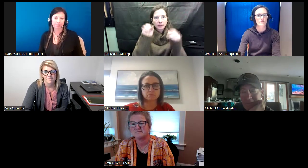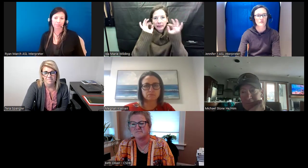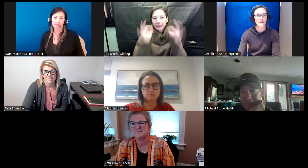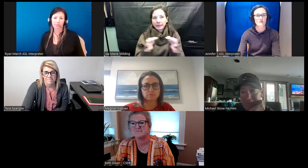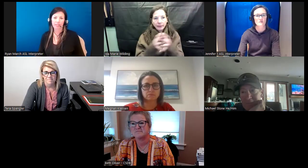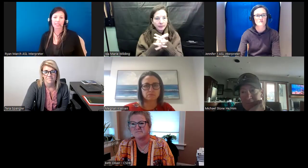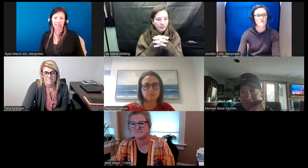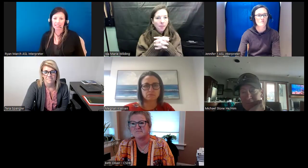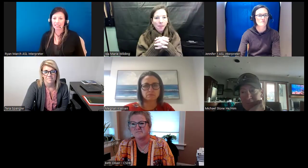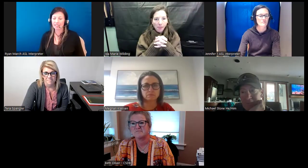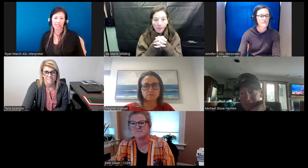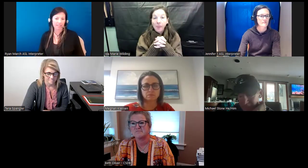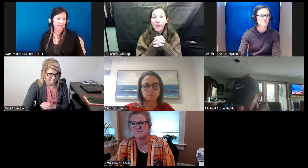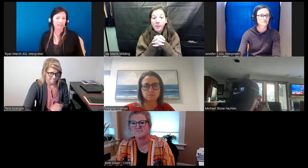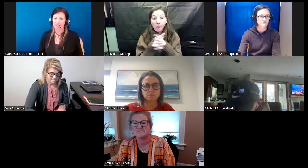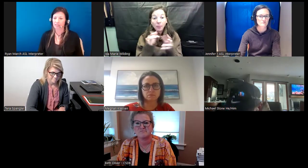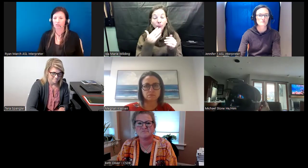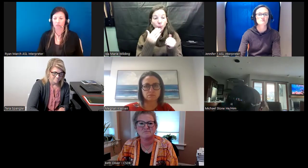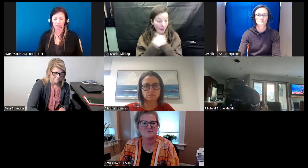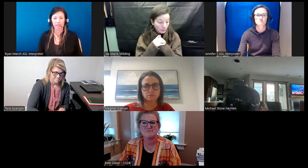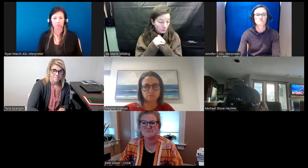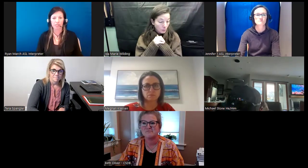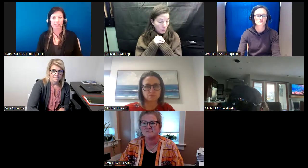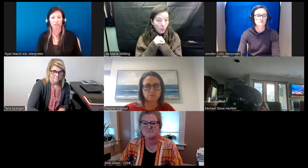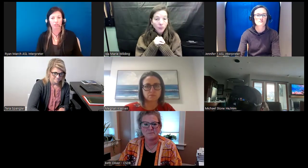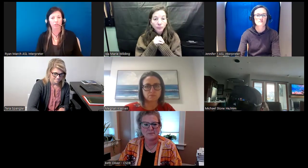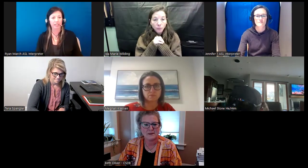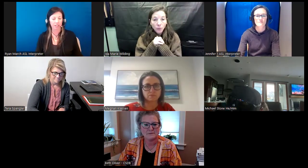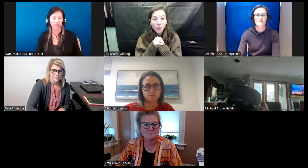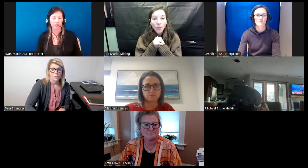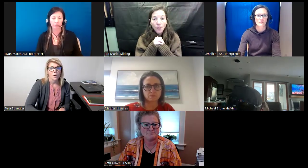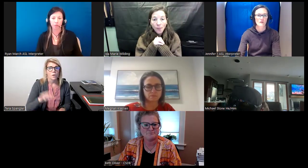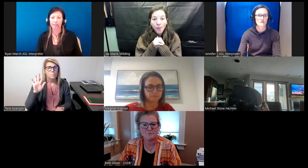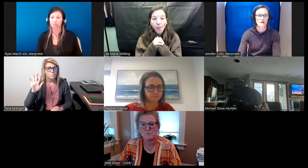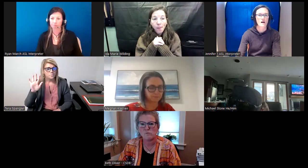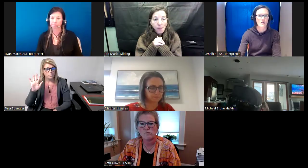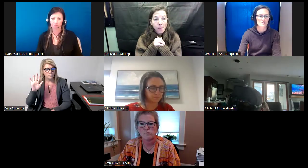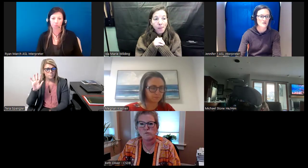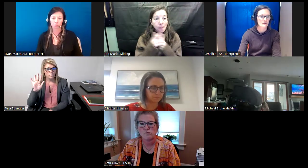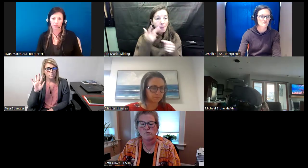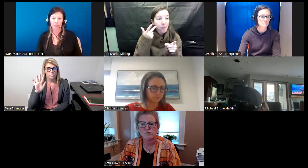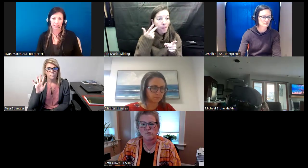uh, citizens, then yes, those are really important numbers to show. That's a good one. Good point.